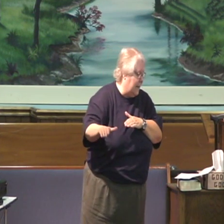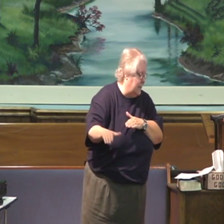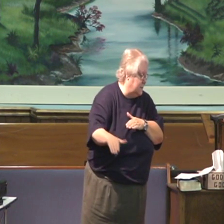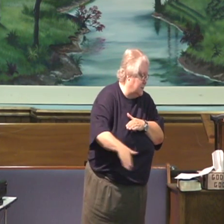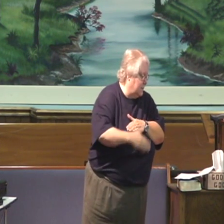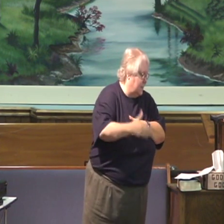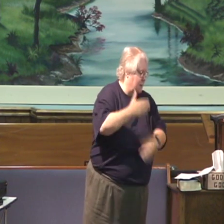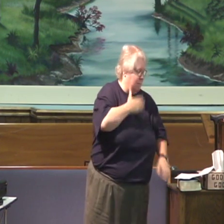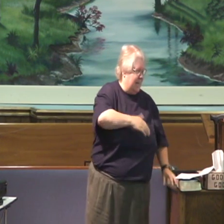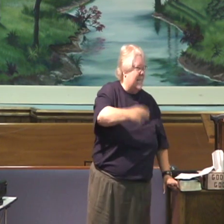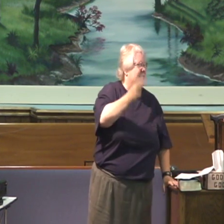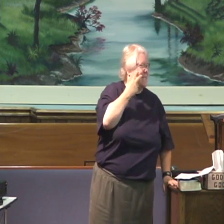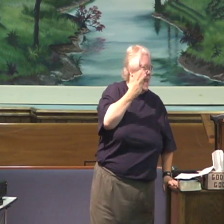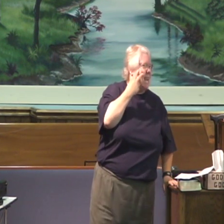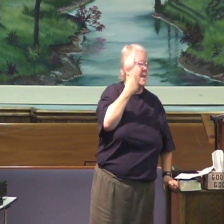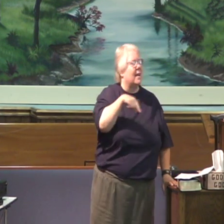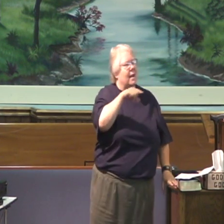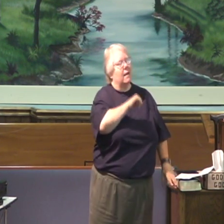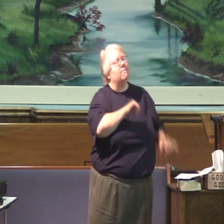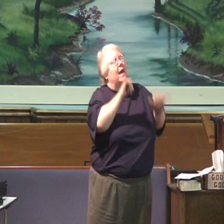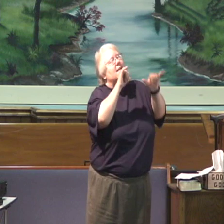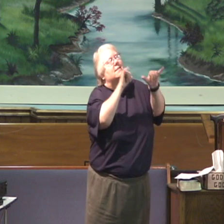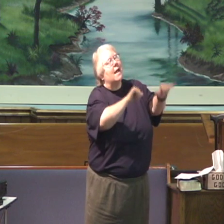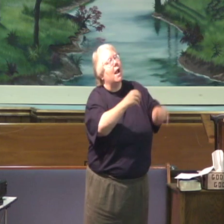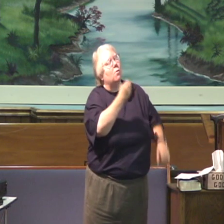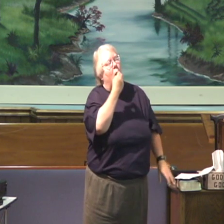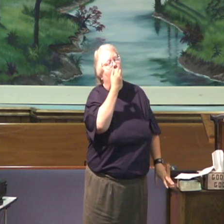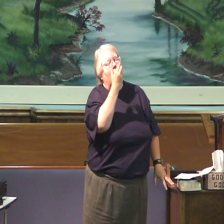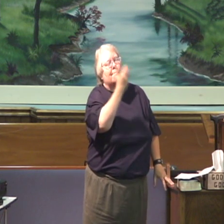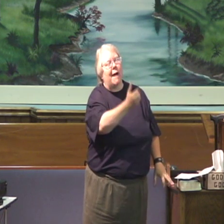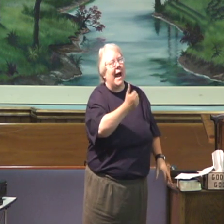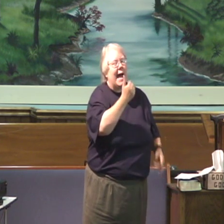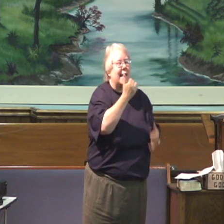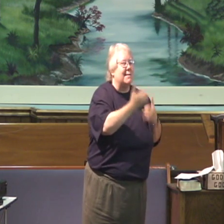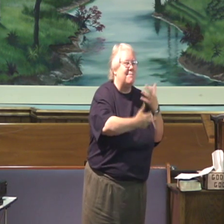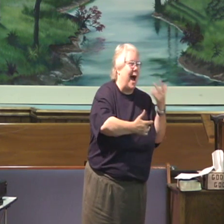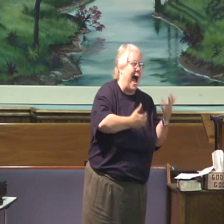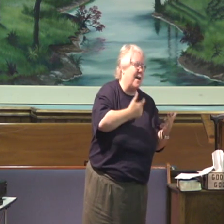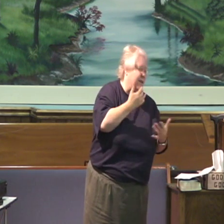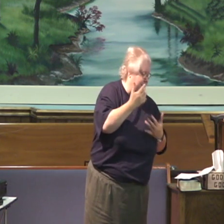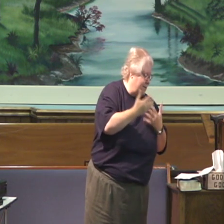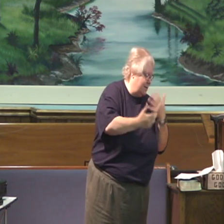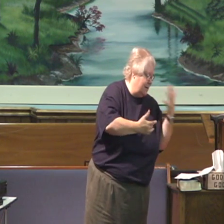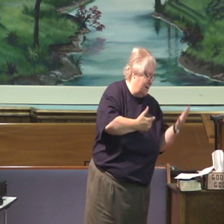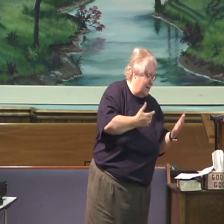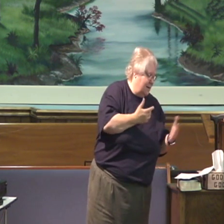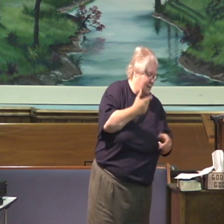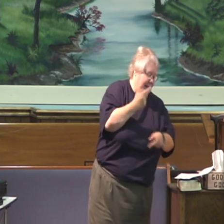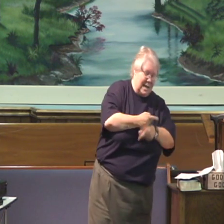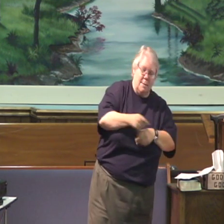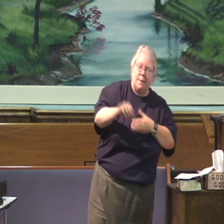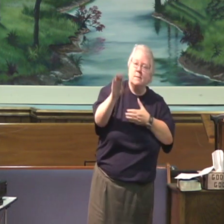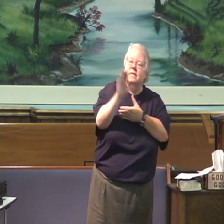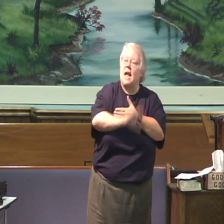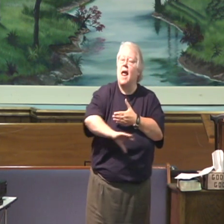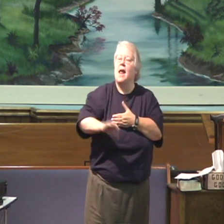night, please see if they stay warm by the fire to keep them